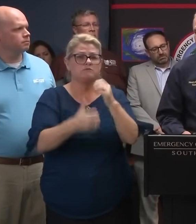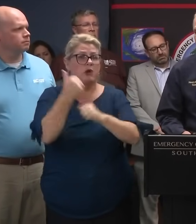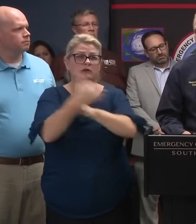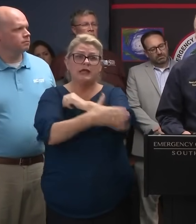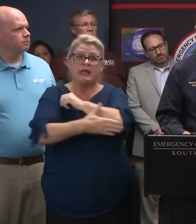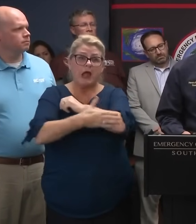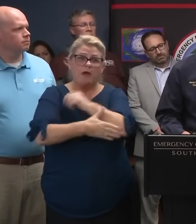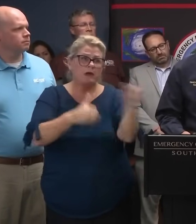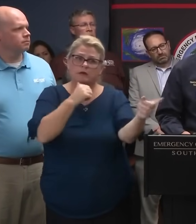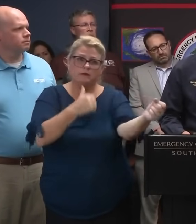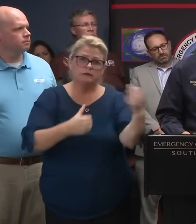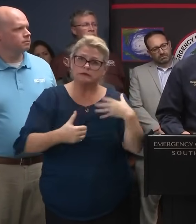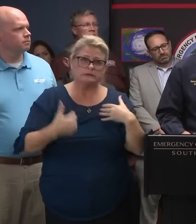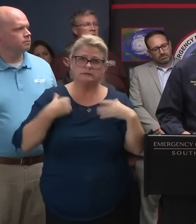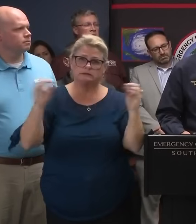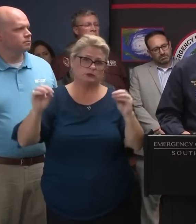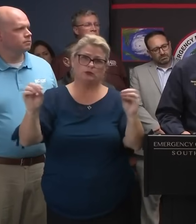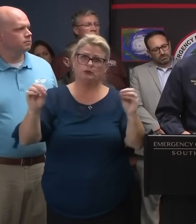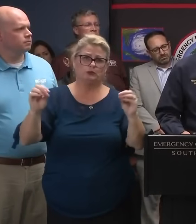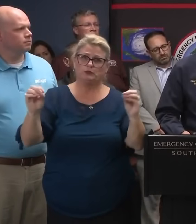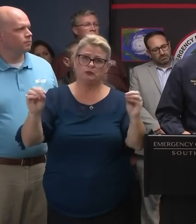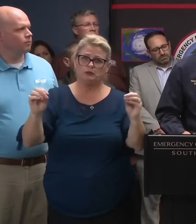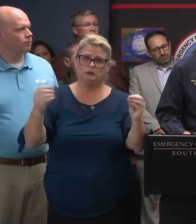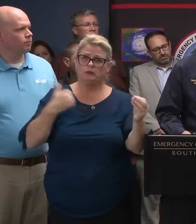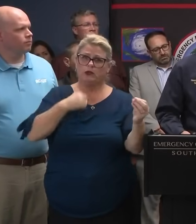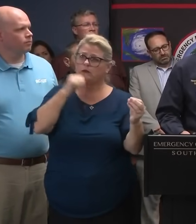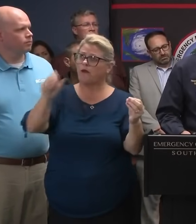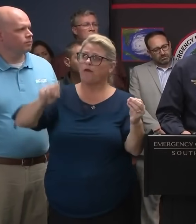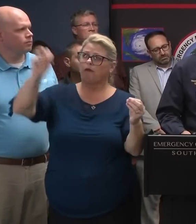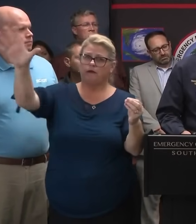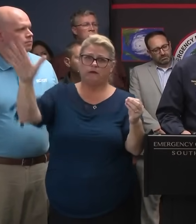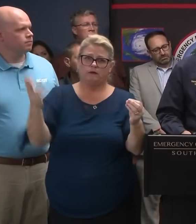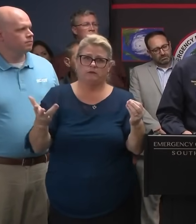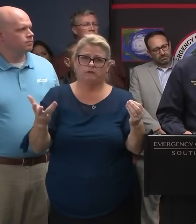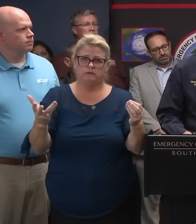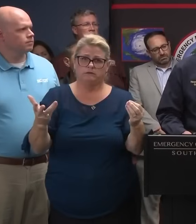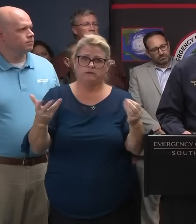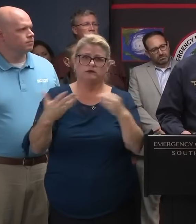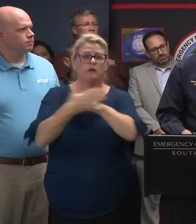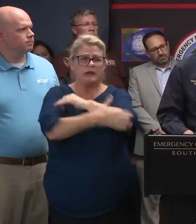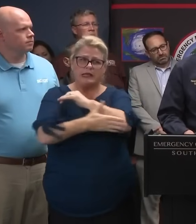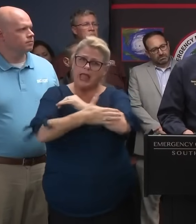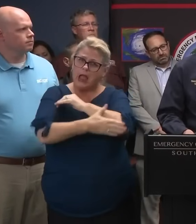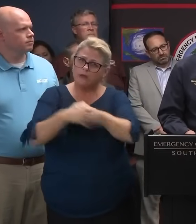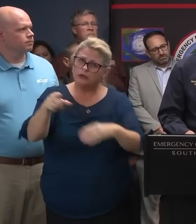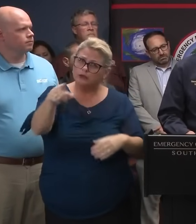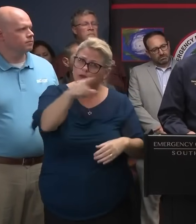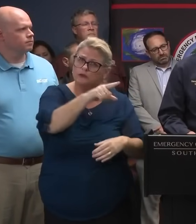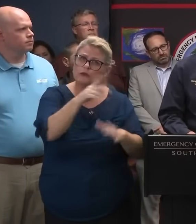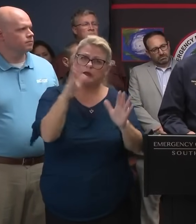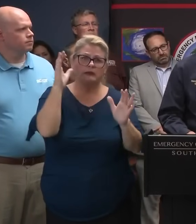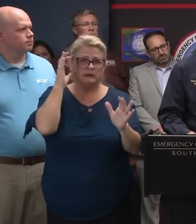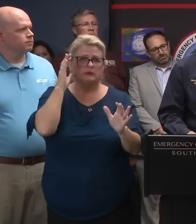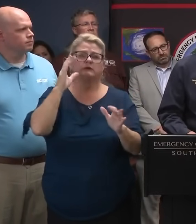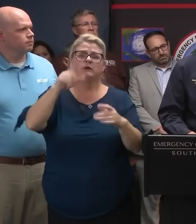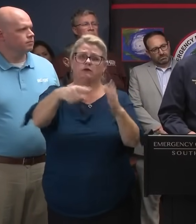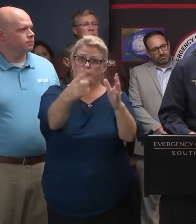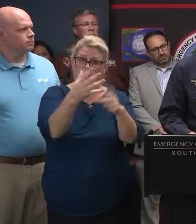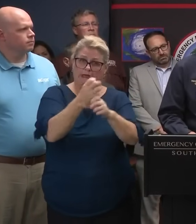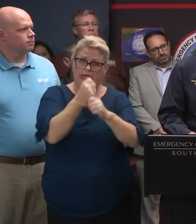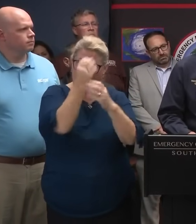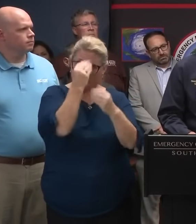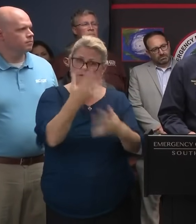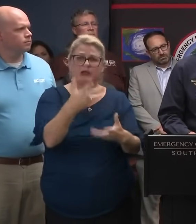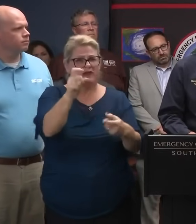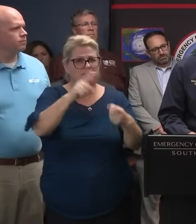sent anything in to us to send in. So county officials, once you get the information, it takes a